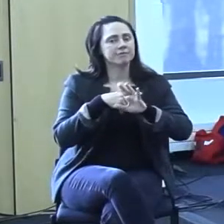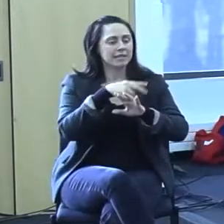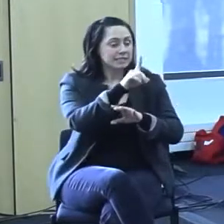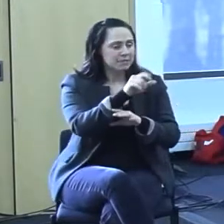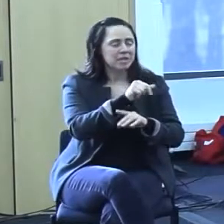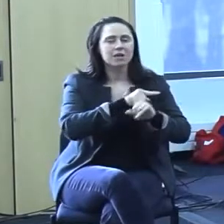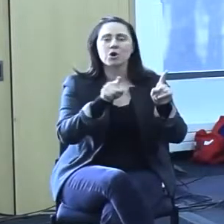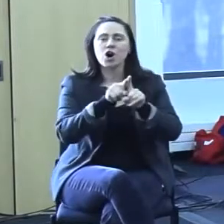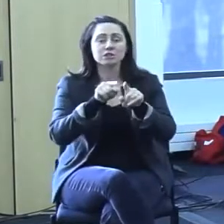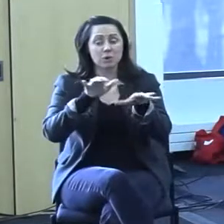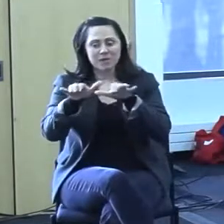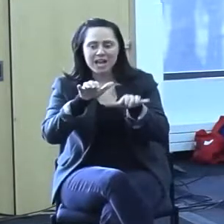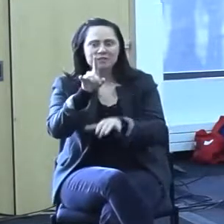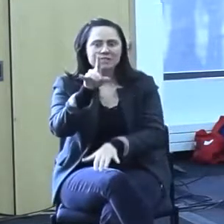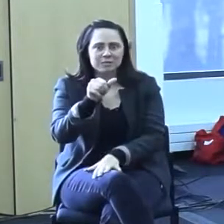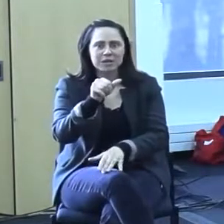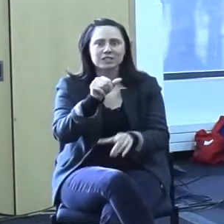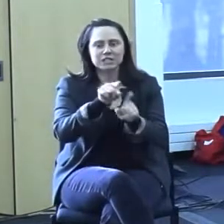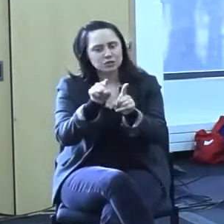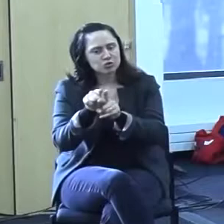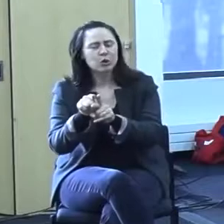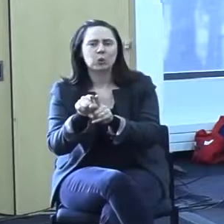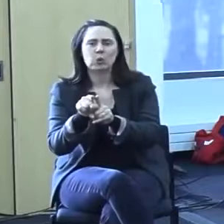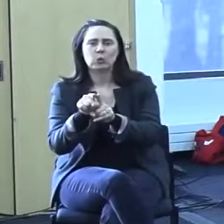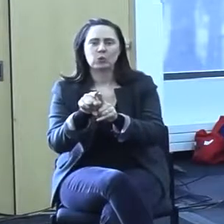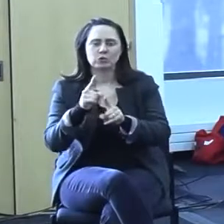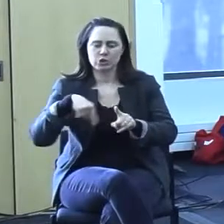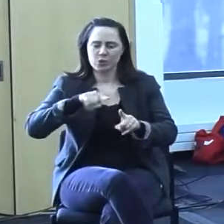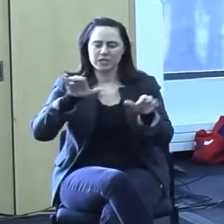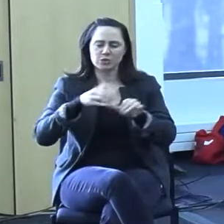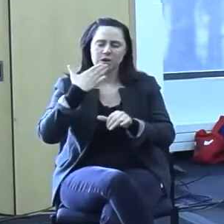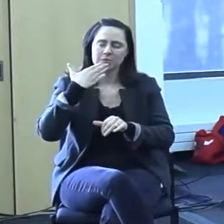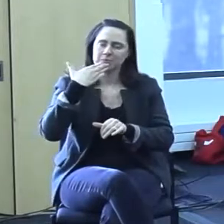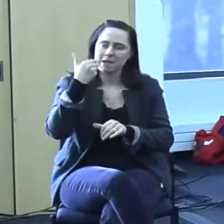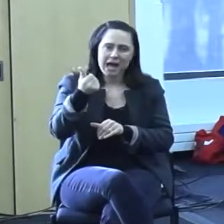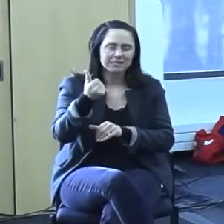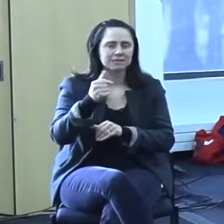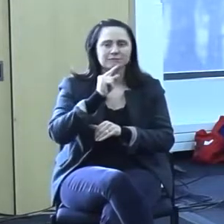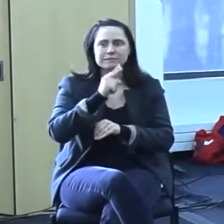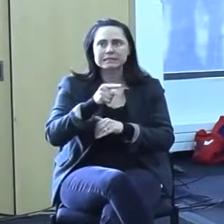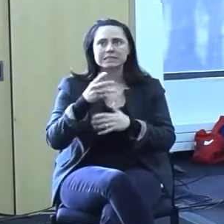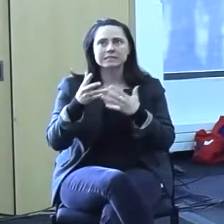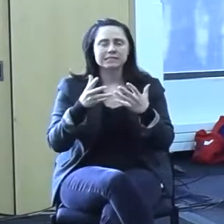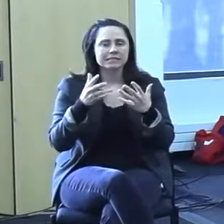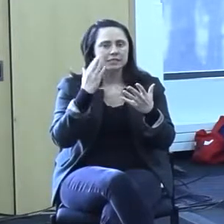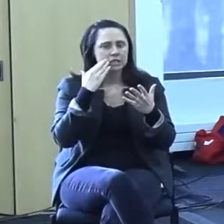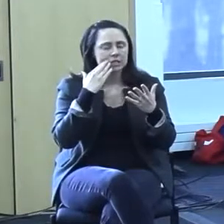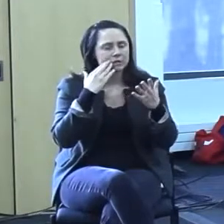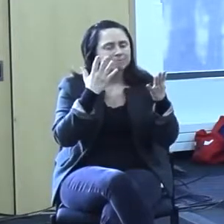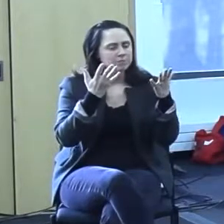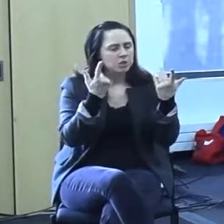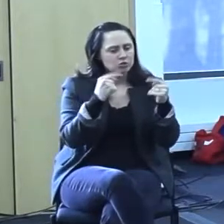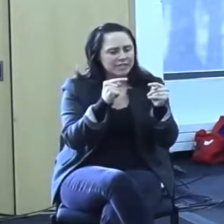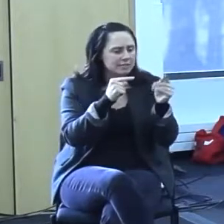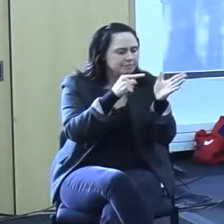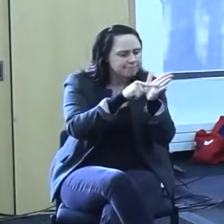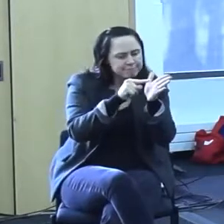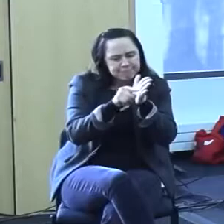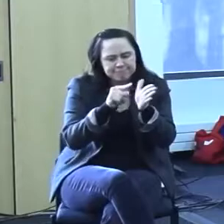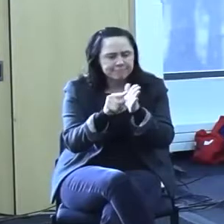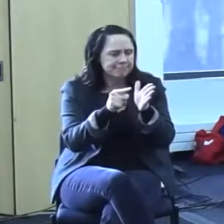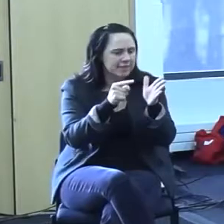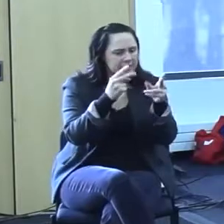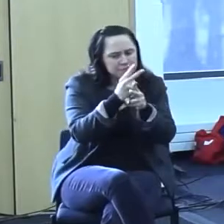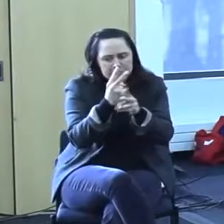disabilities, but also behavioral. And so we do our best to sift through these and see